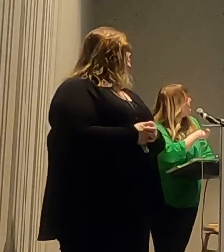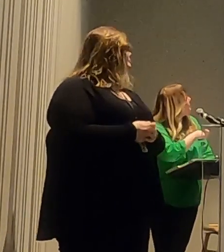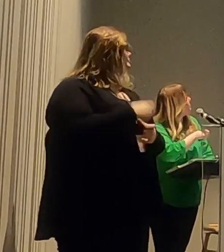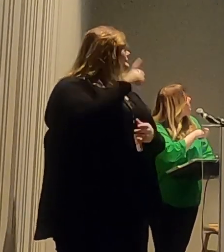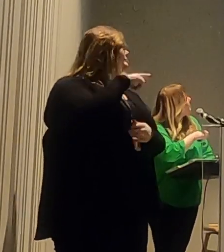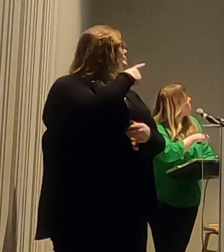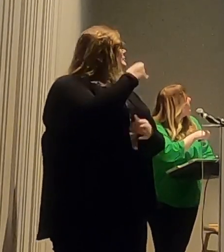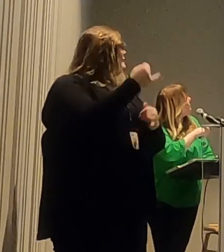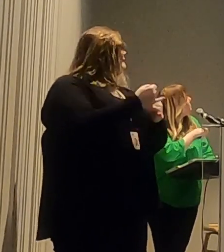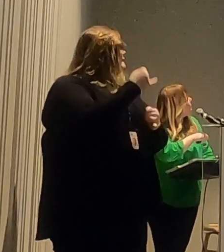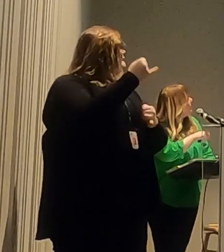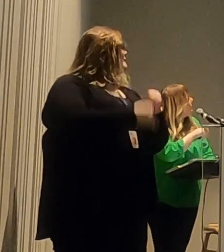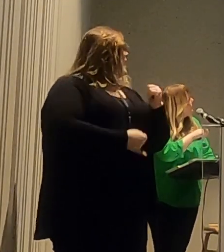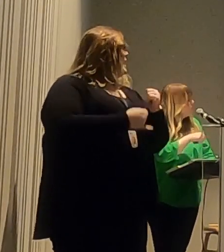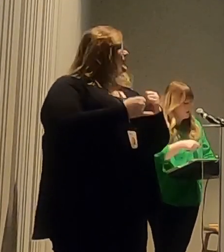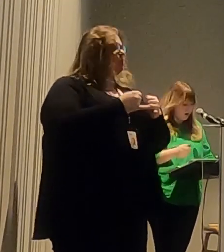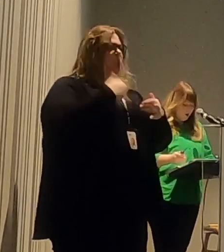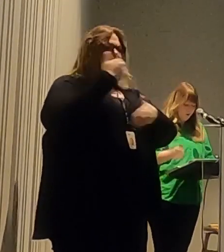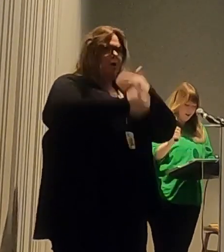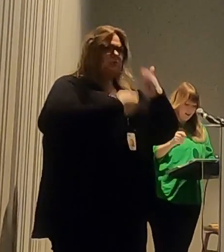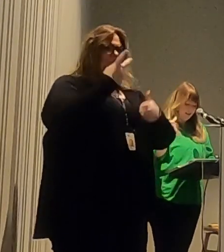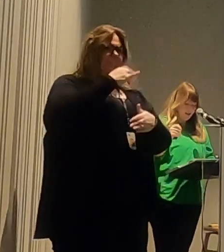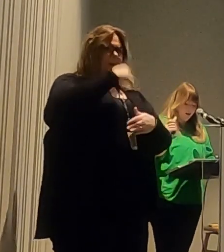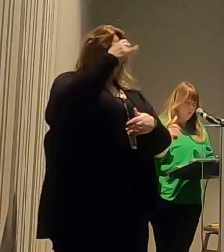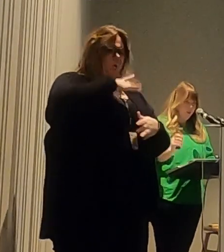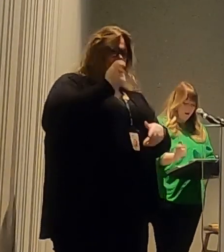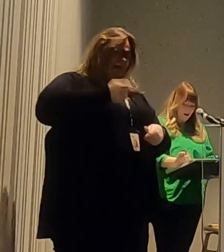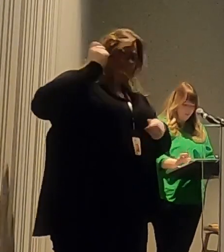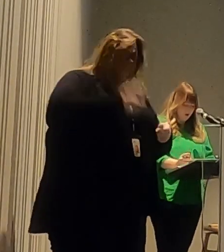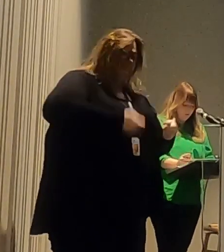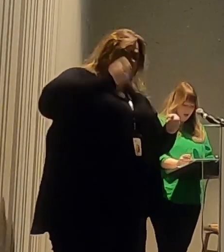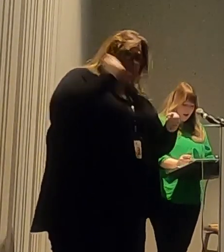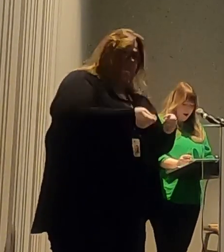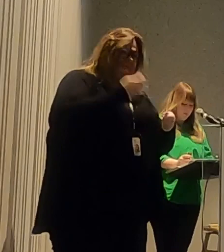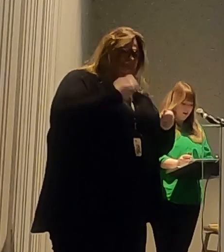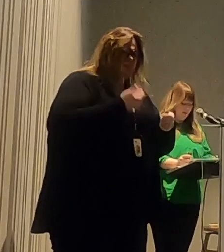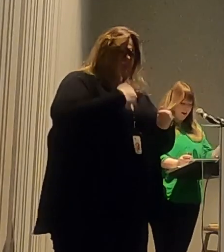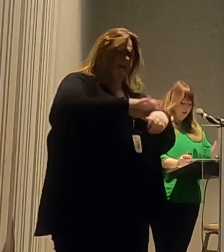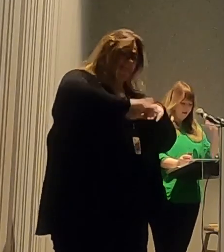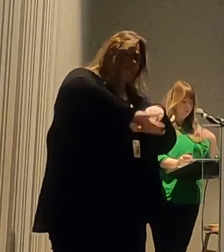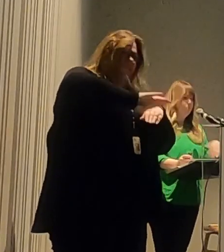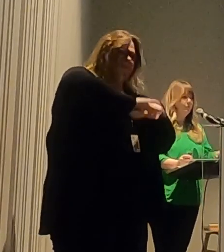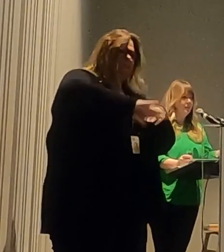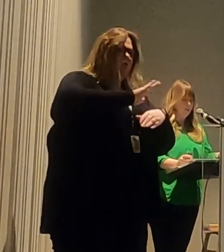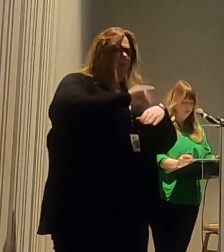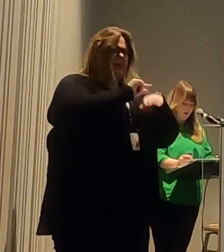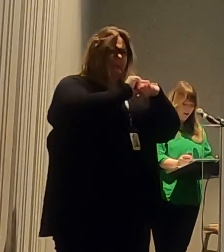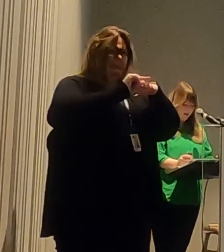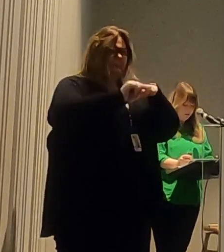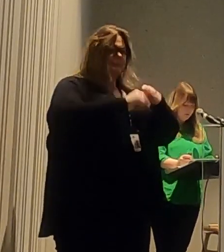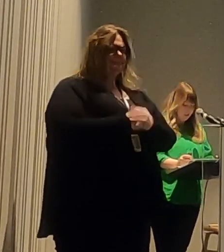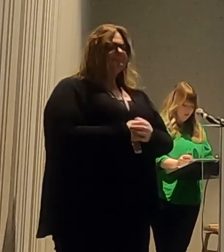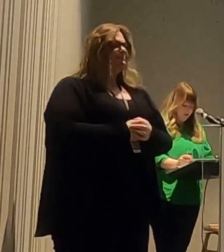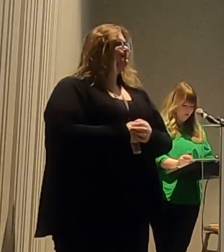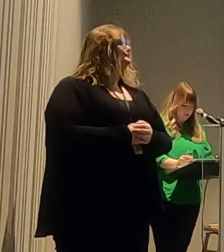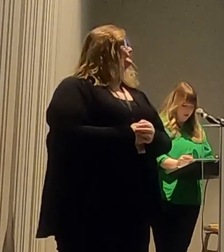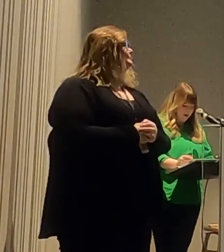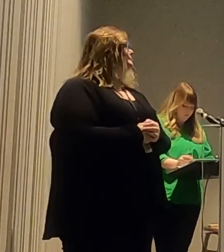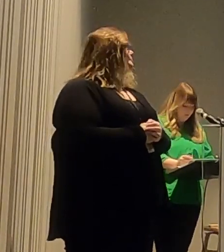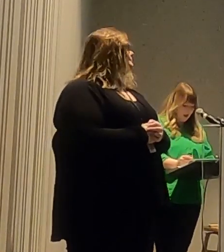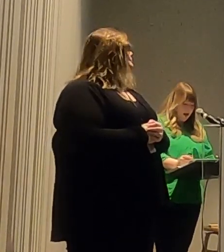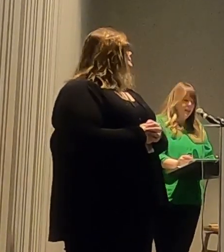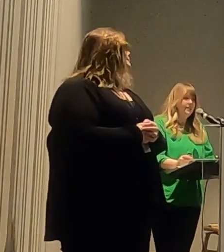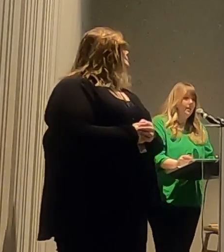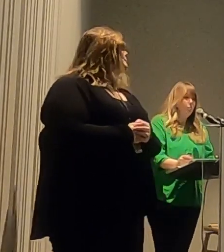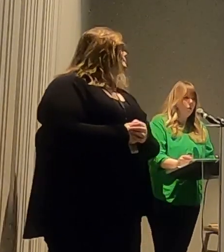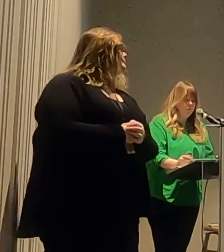degumming process, which this man is doing here, where he hits that with a hammer, and that removes that remaining material from